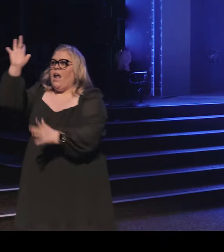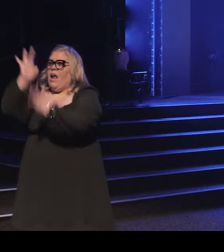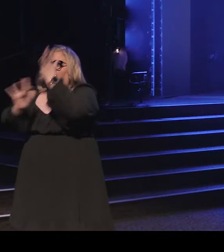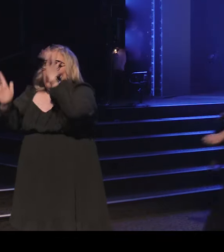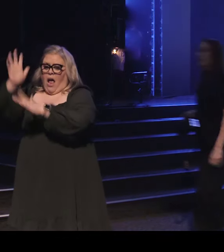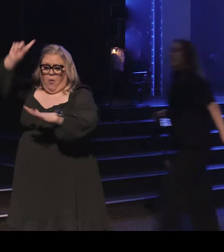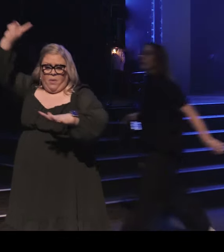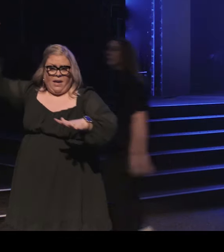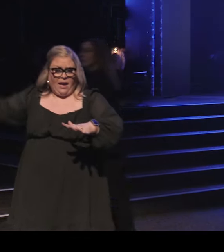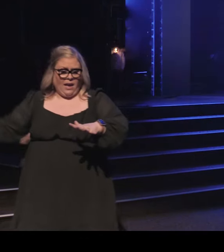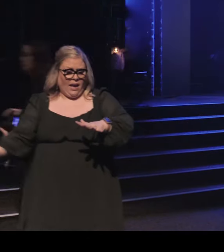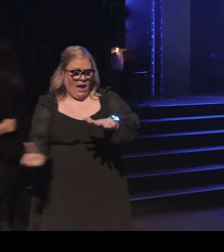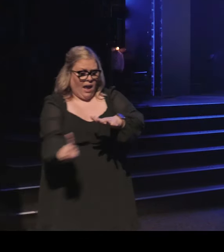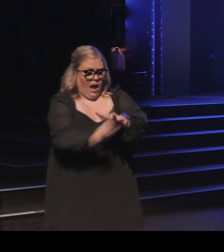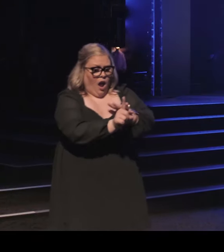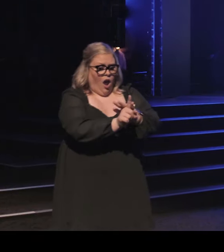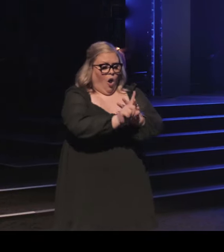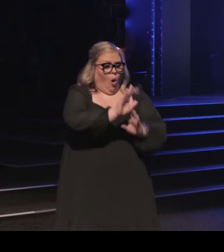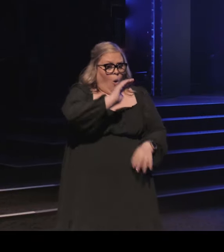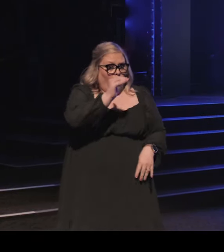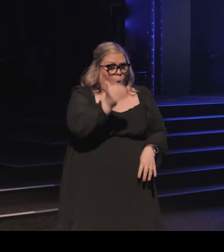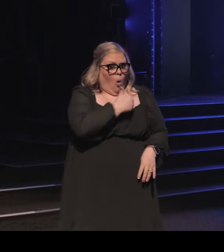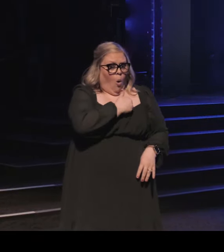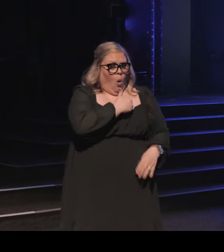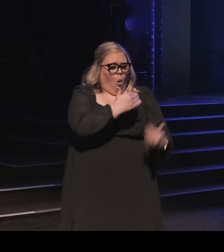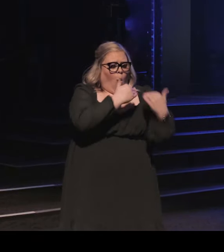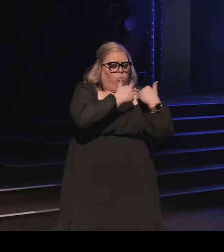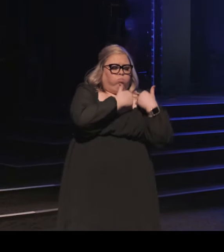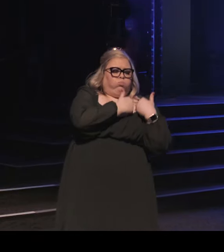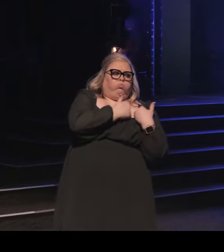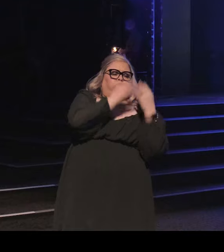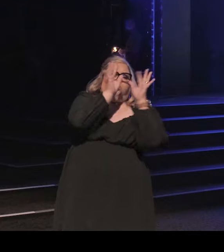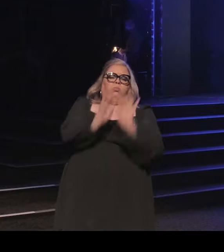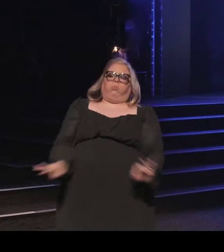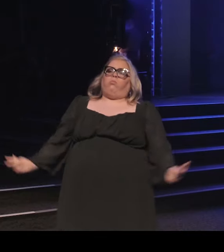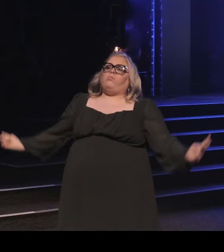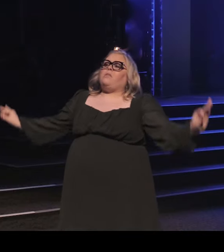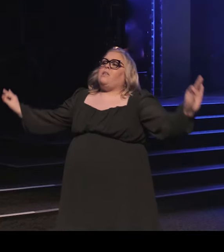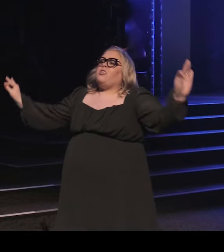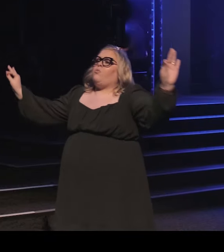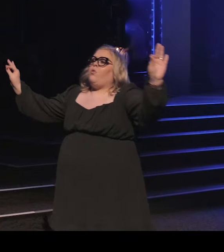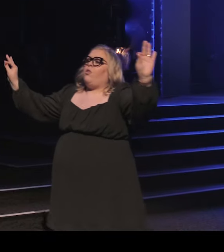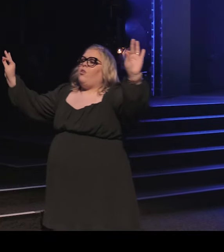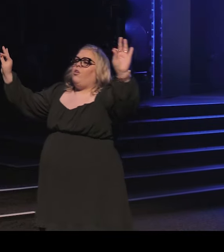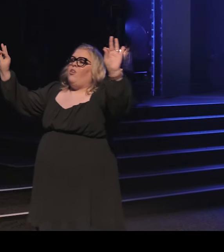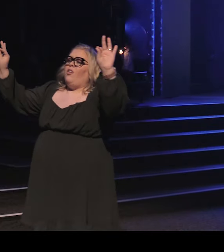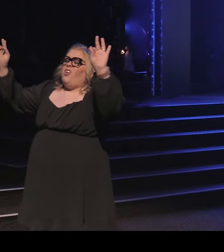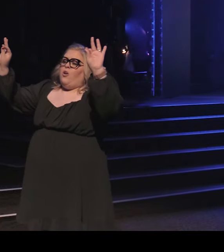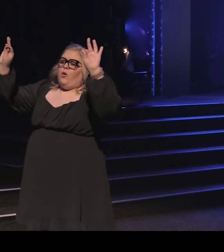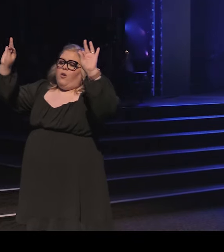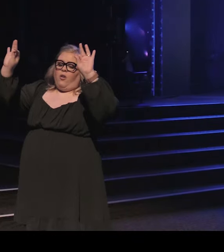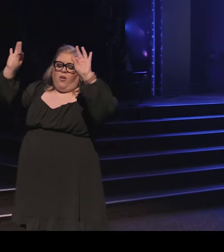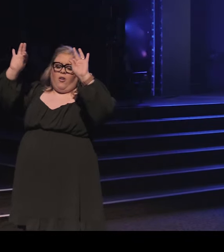still he appeared, and the soul felt its